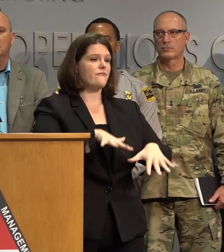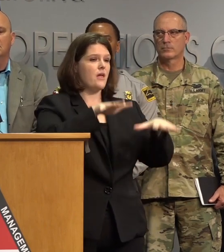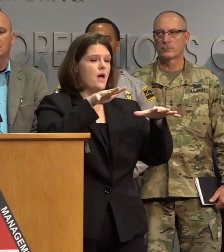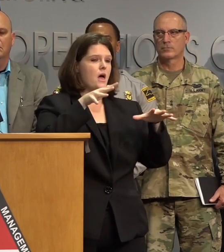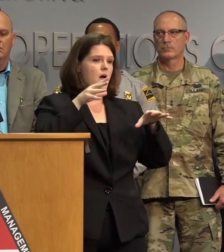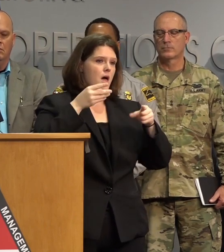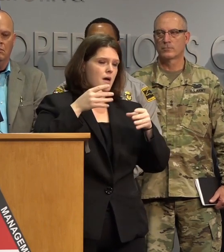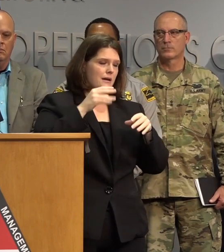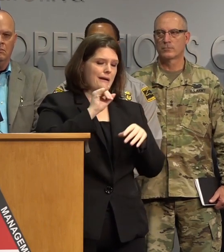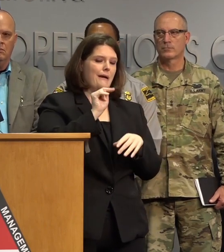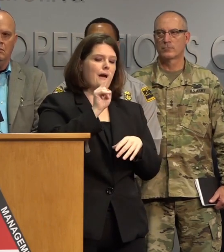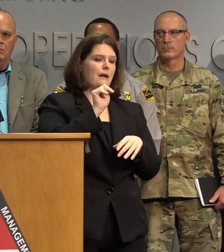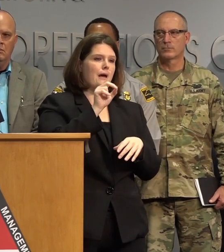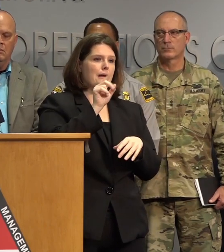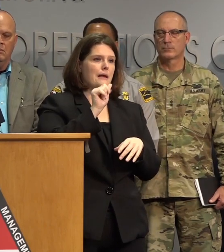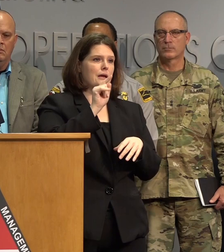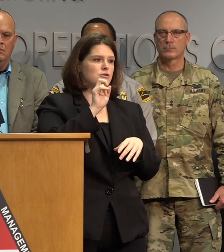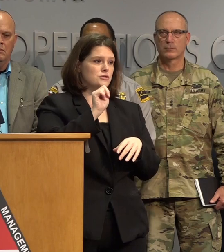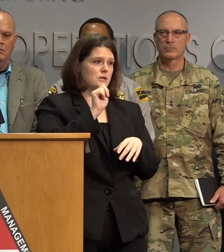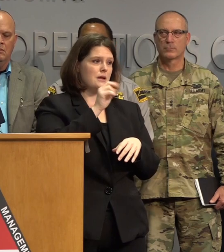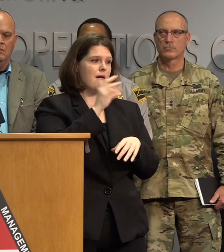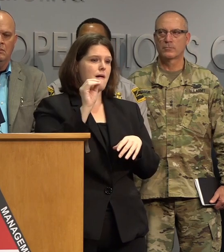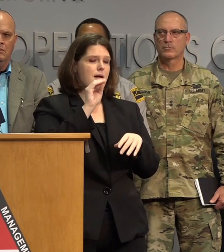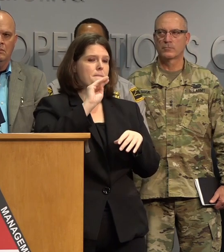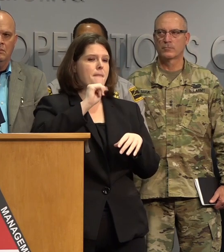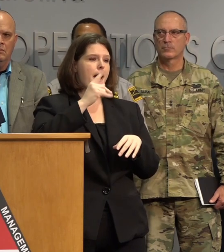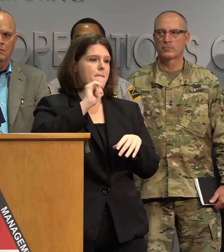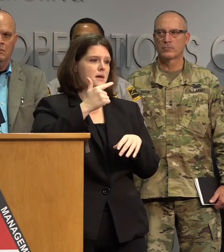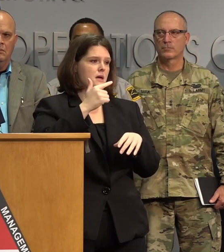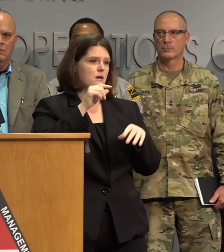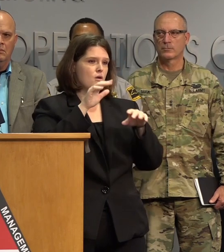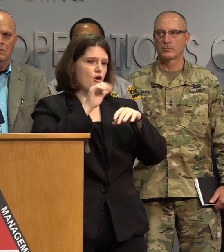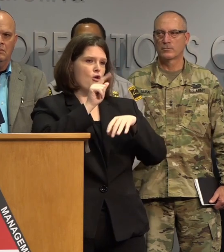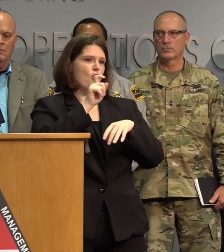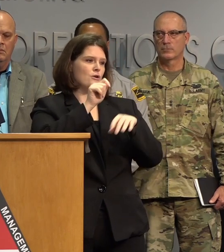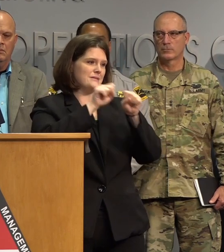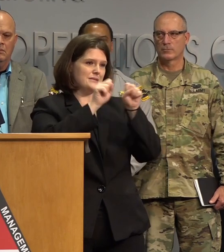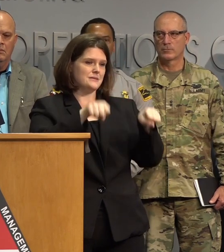Alert Network, known as FIMAN, at